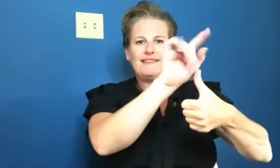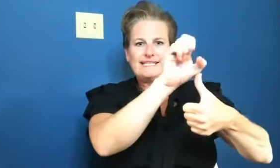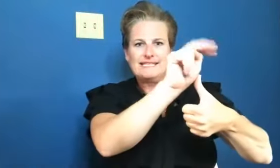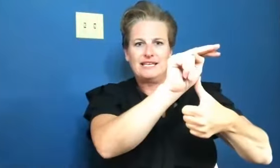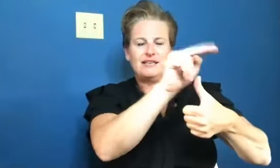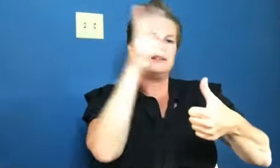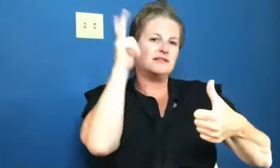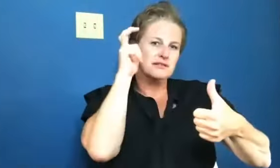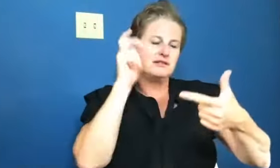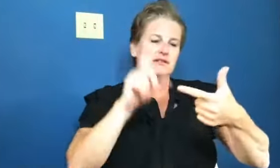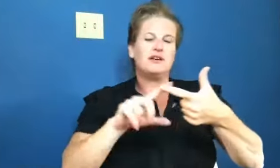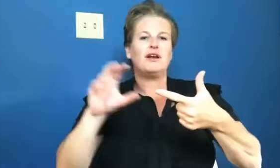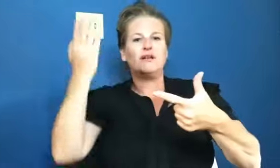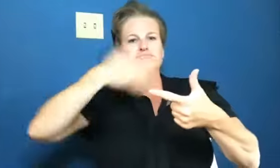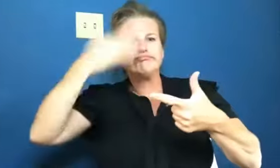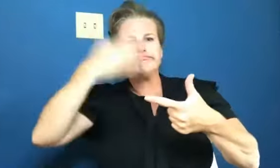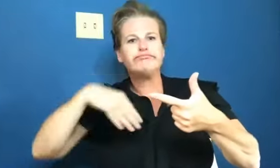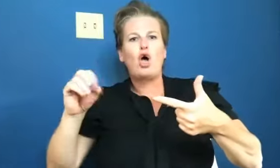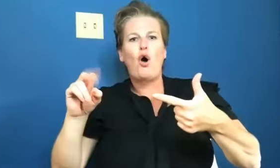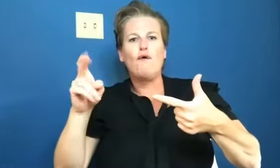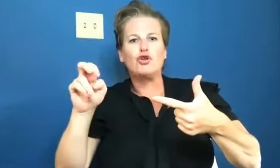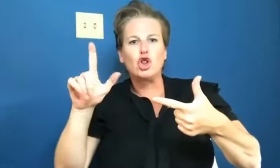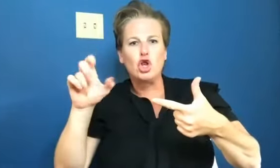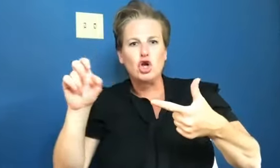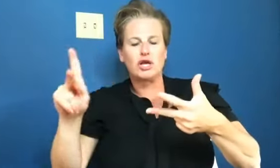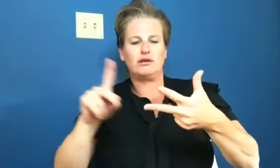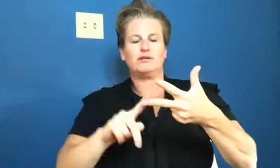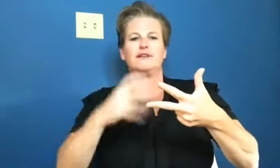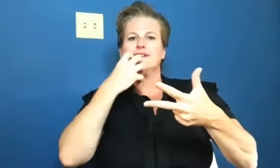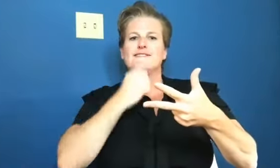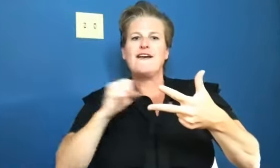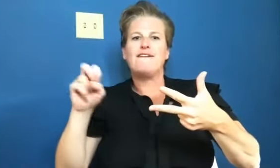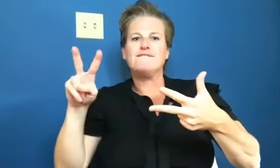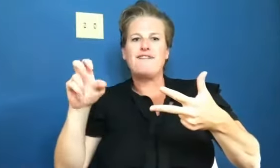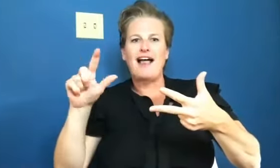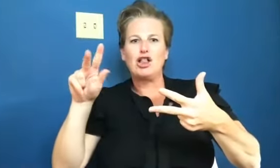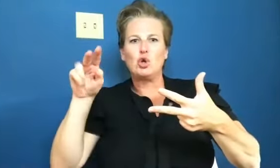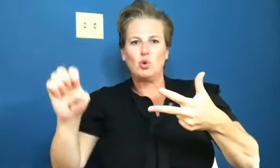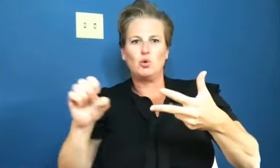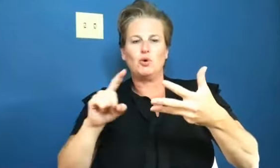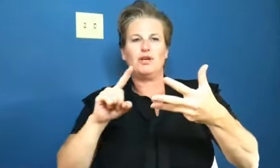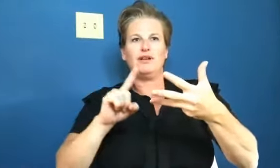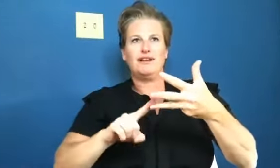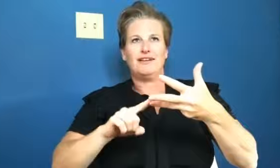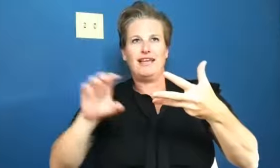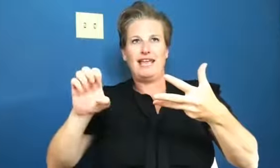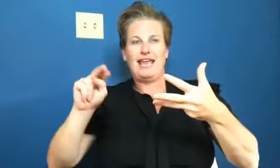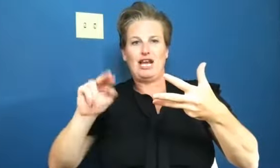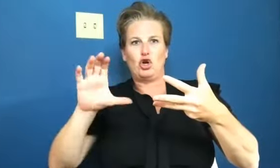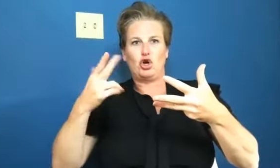She listened to my fifth step. She overlooked my faults. She valued me as a human being. She didn't shame or guilt me. And she encouraged me to